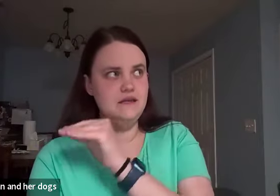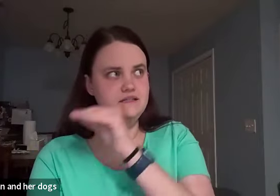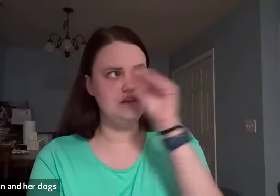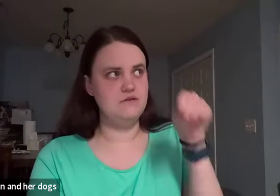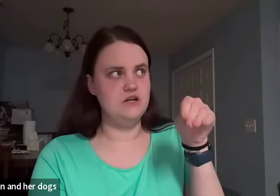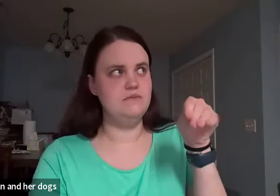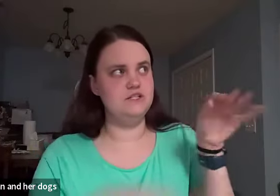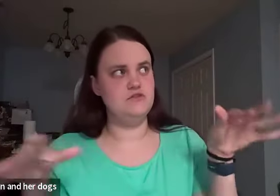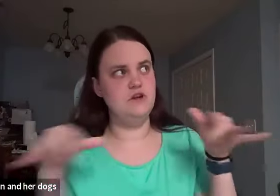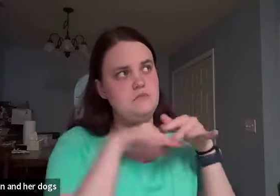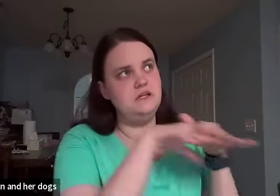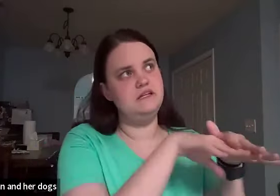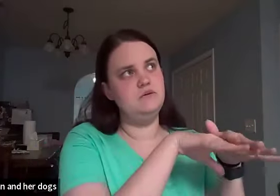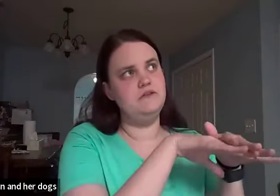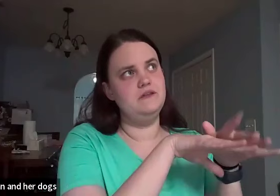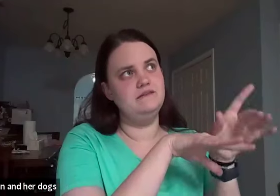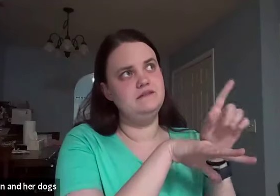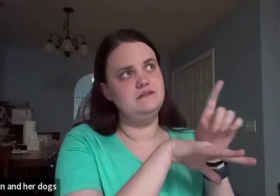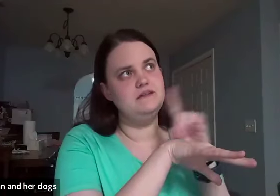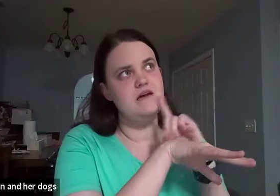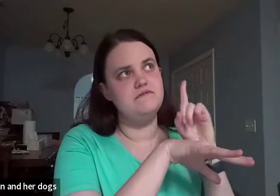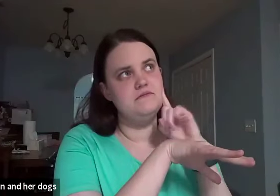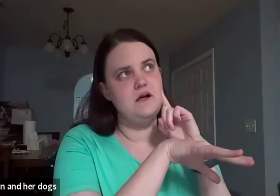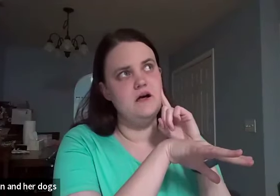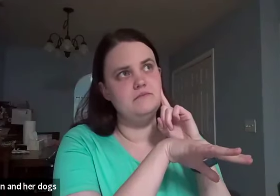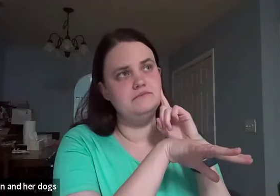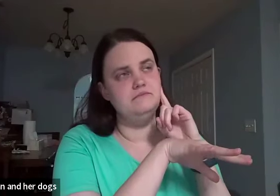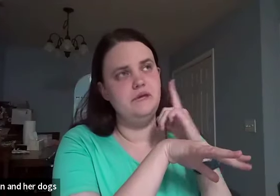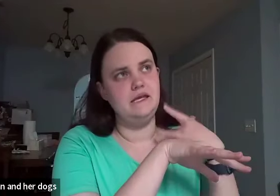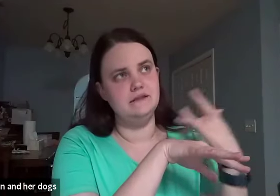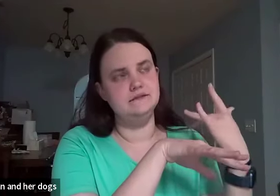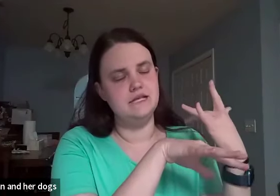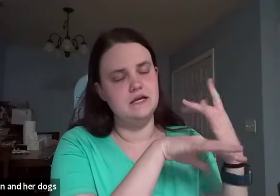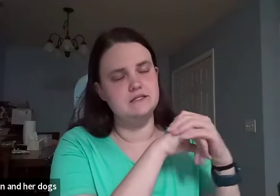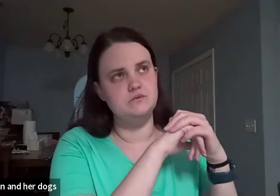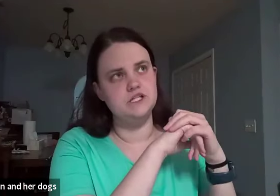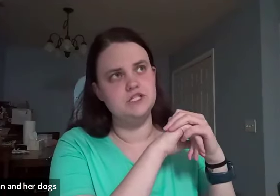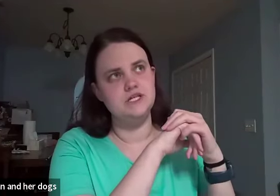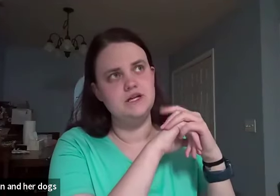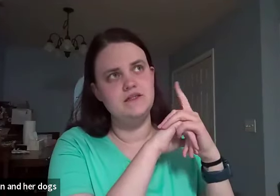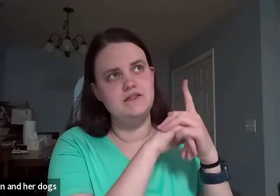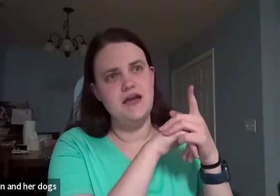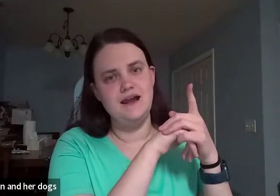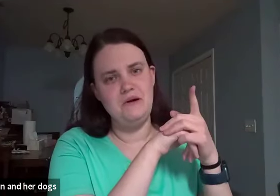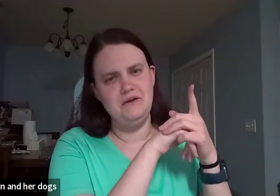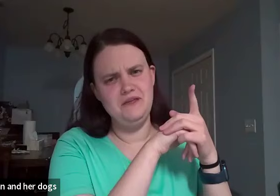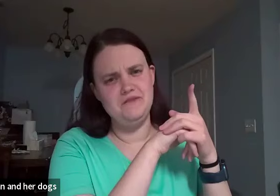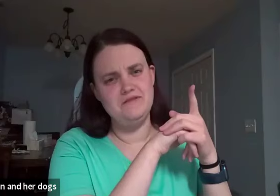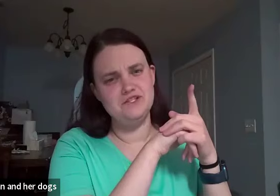get into that, I was trying to make sure they're not blending with deaf Bing signs, which I don't think I've ever